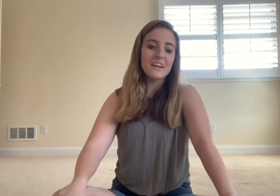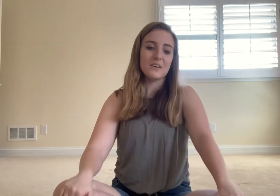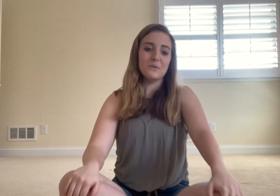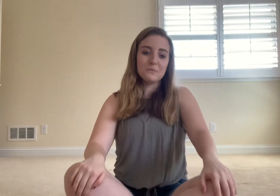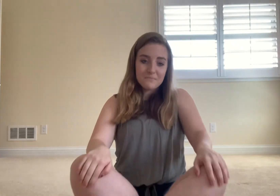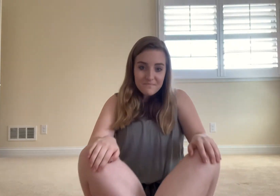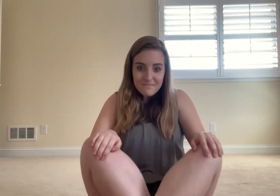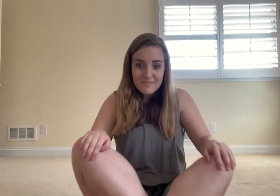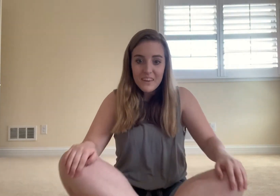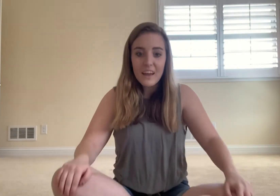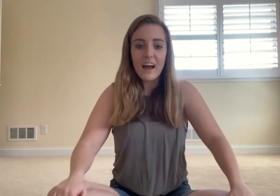Anywho,